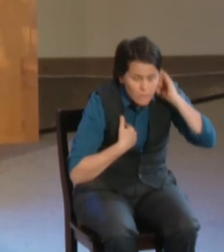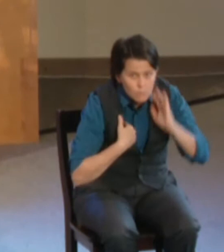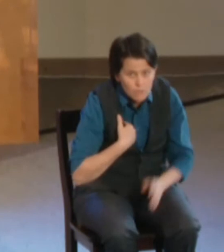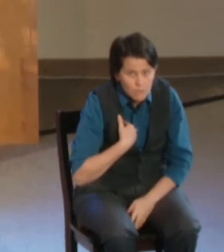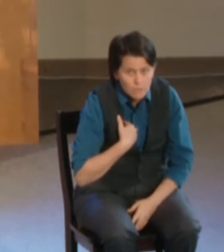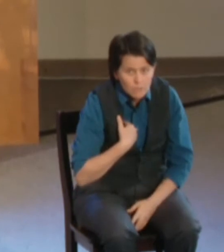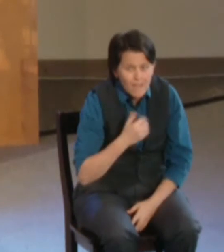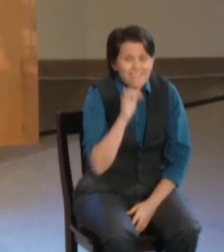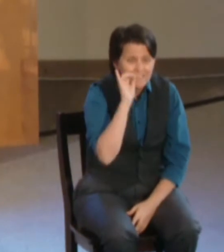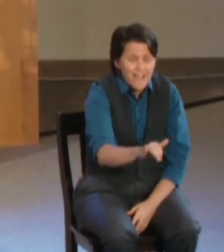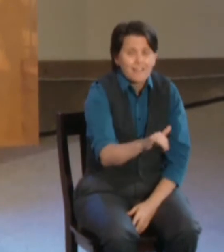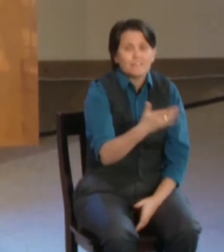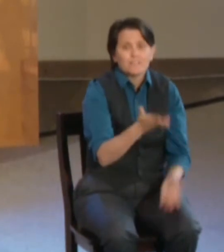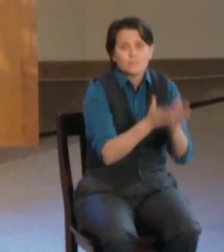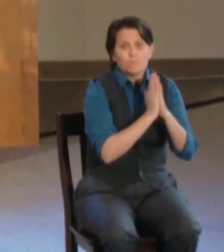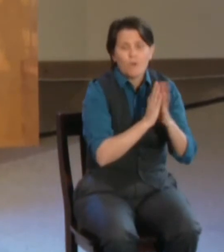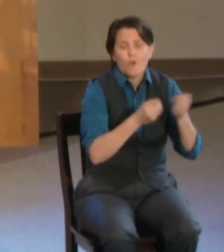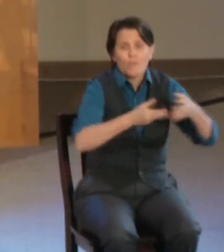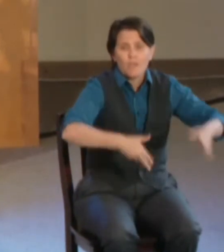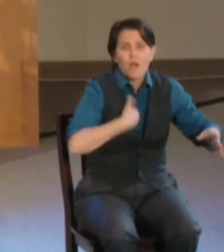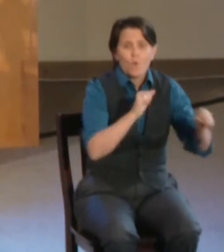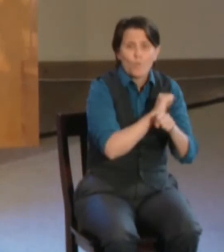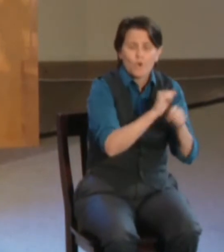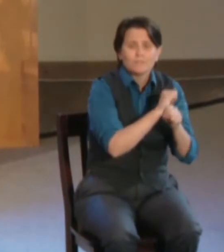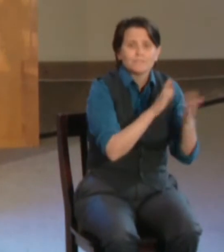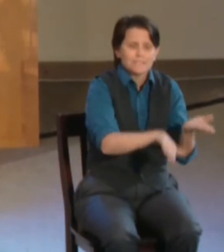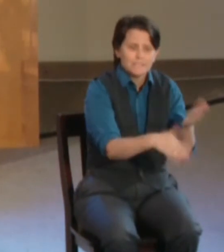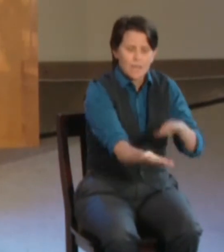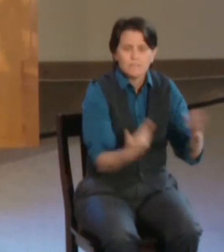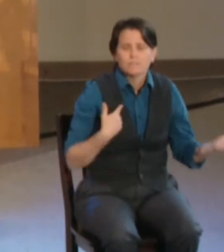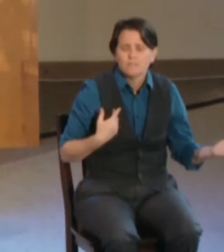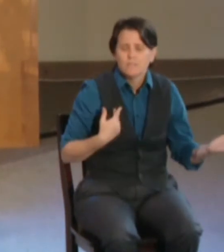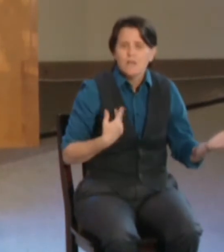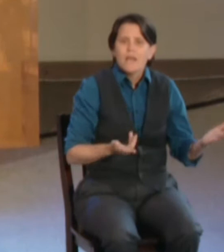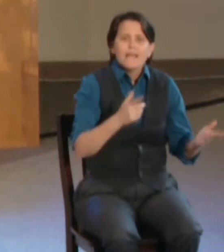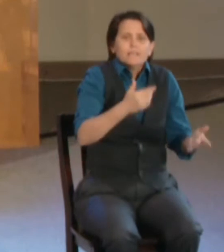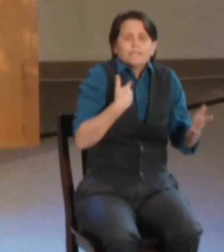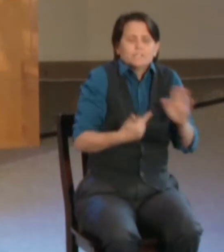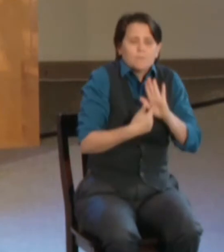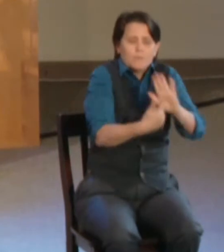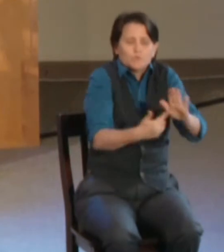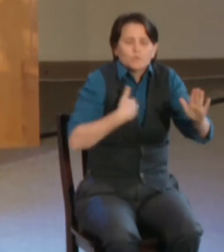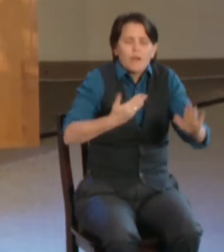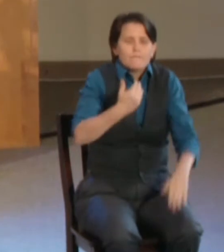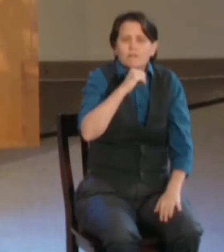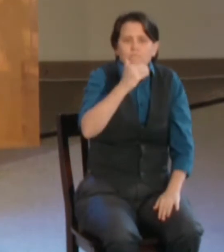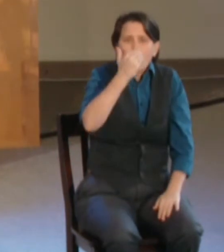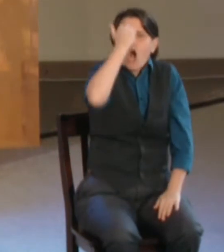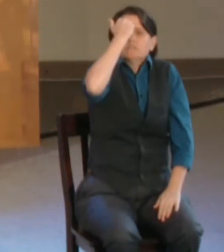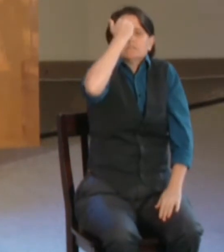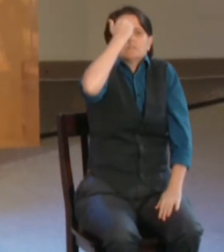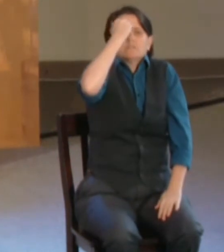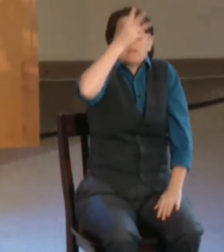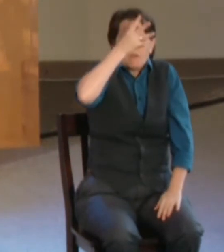It is fake faith and mock charity. It is the outpicturing of an unawakened consciousness and our inability